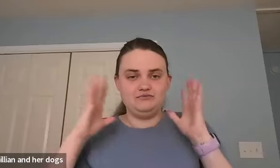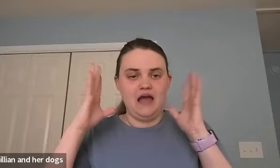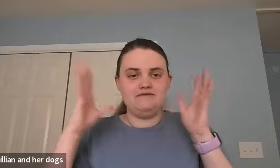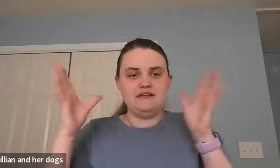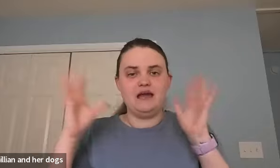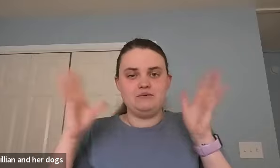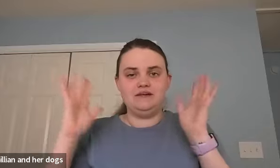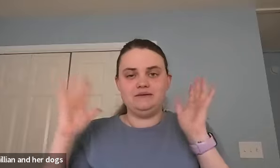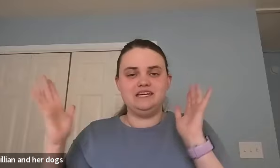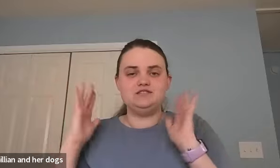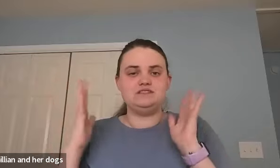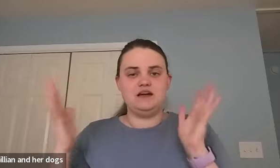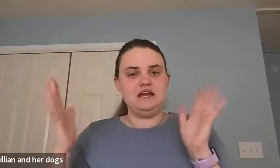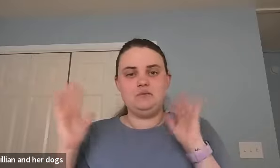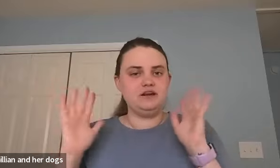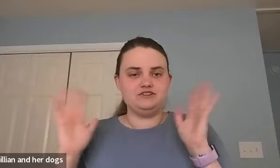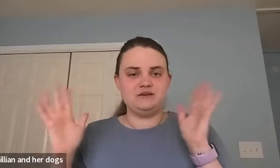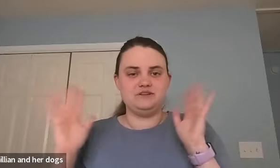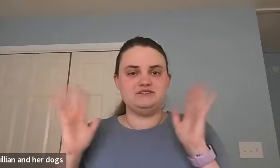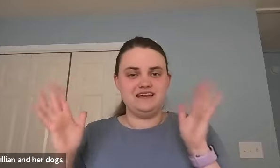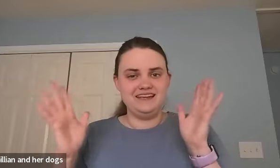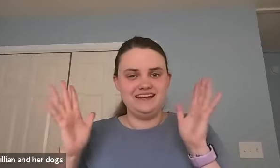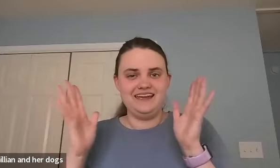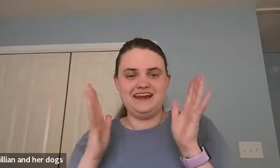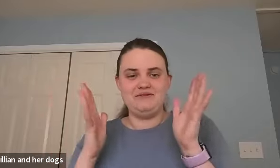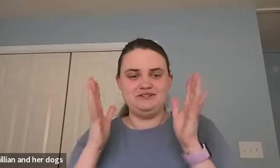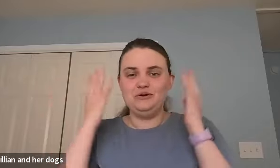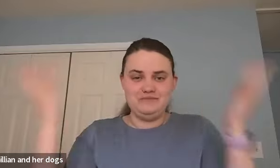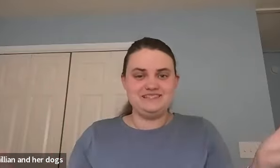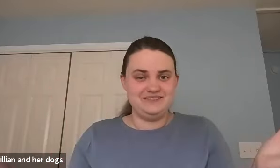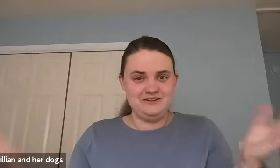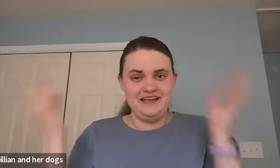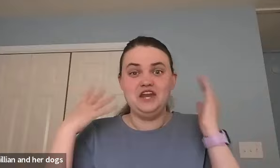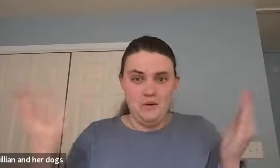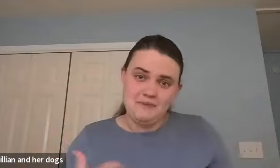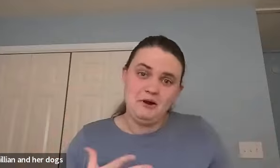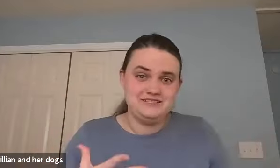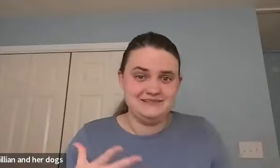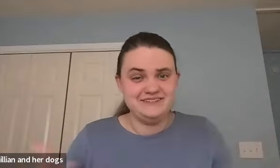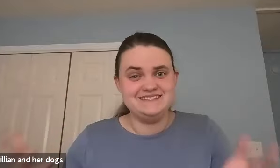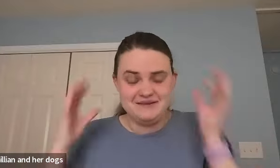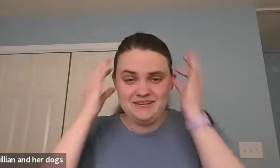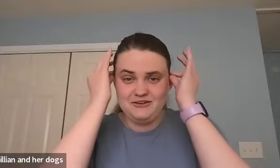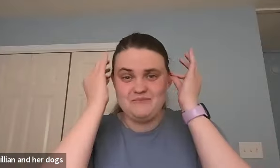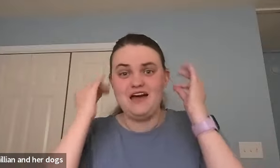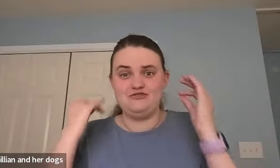I feel like I would like my kids would sign it and I wouldn't understand what they're saying. And I would totally miss that they're like, no, I'm hurting. Please let me go to the bathroom.